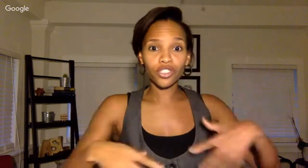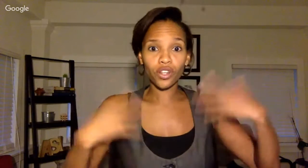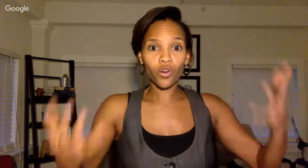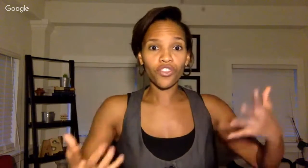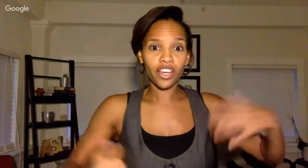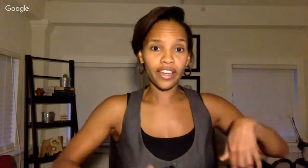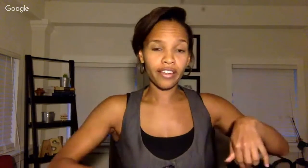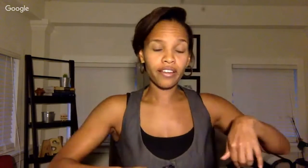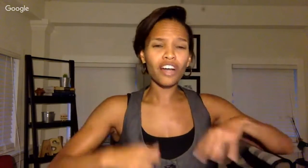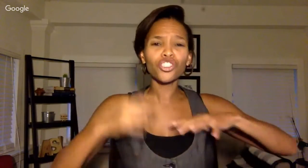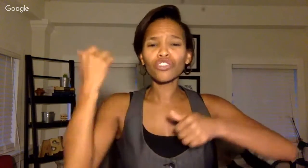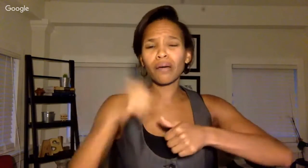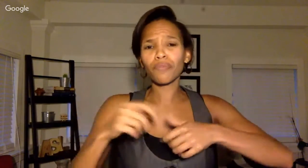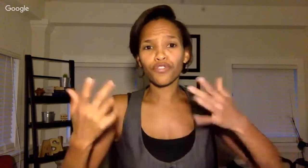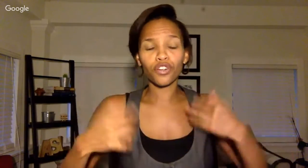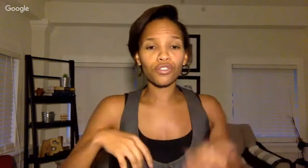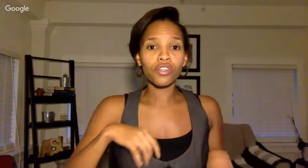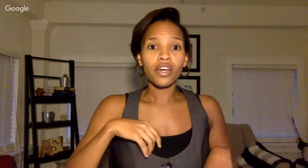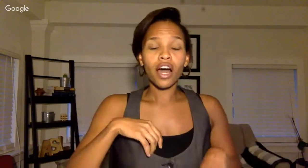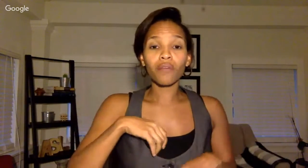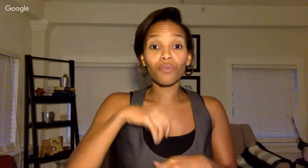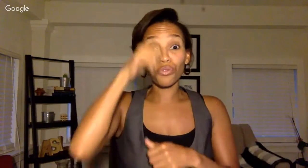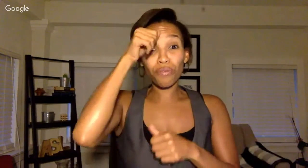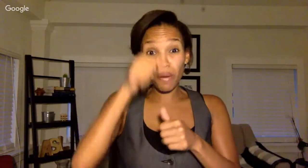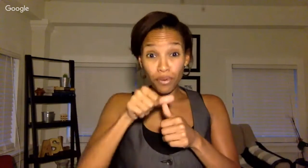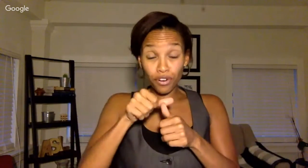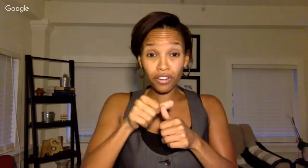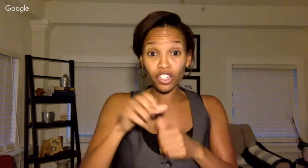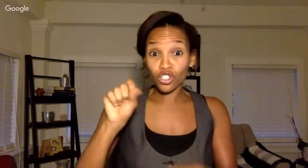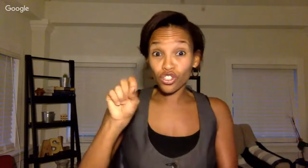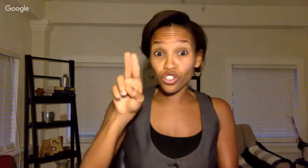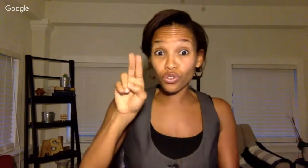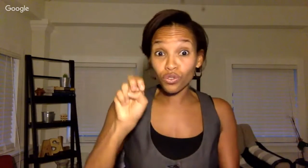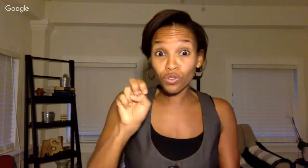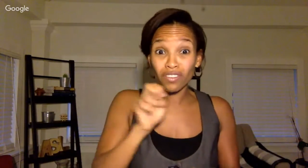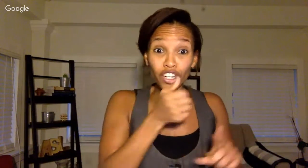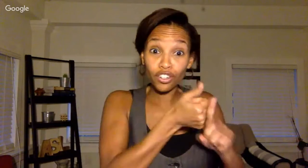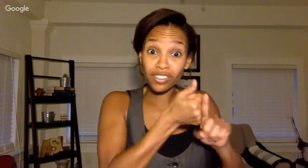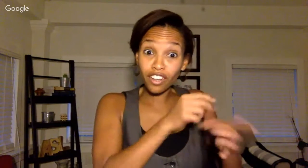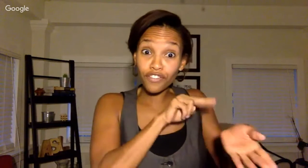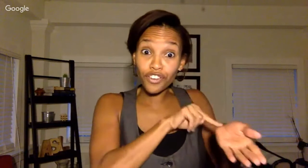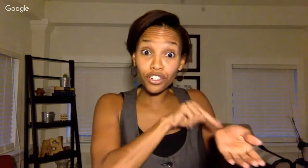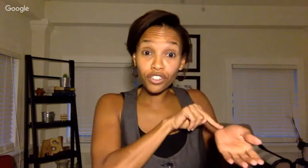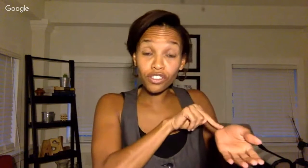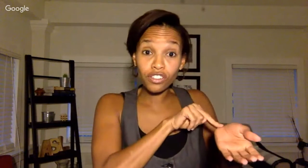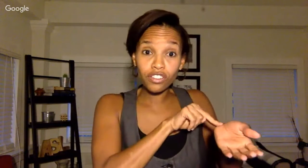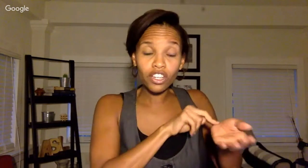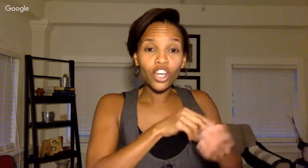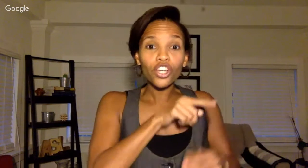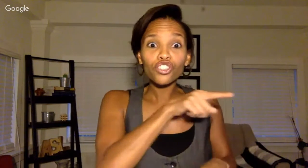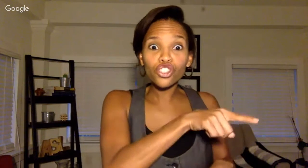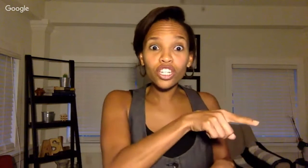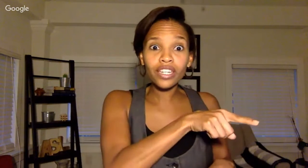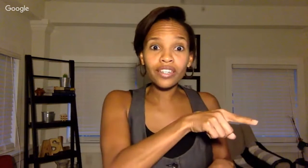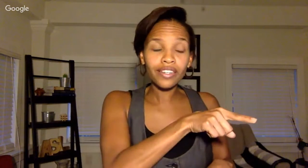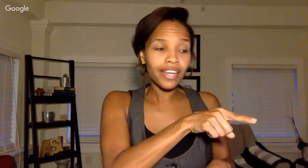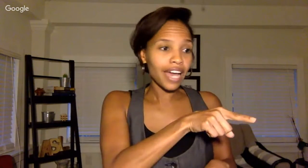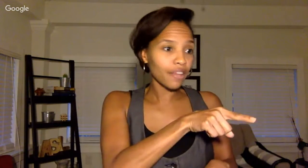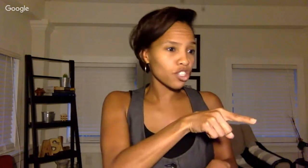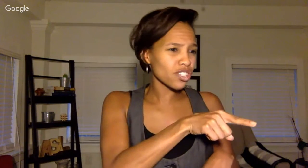that whole thing again. I'll do the remember first. Remember Sue, herself, nurse, she, And then what she said